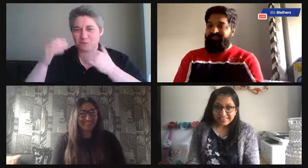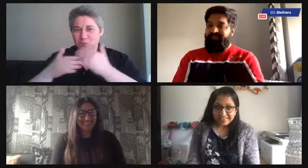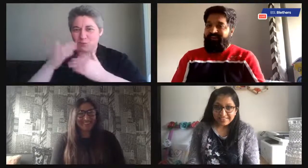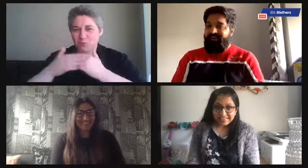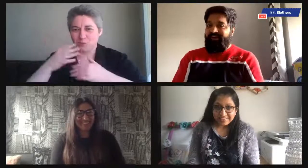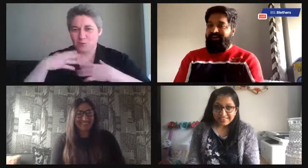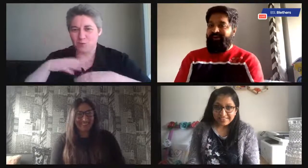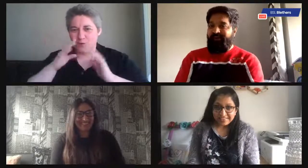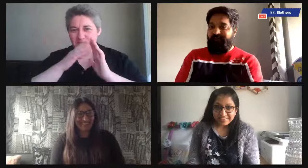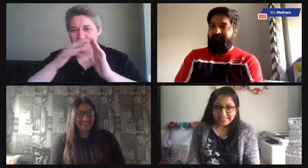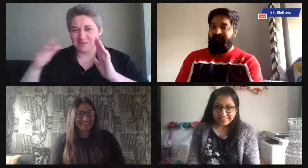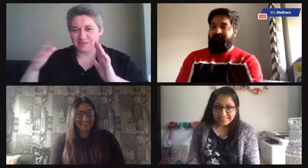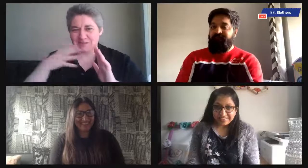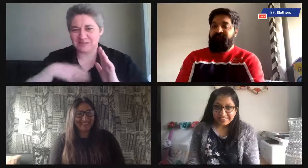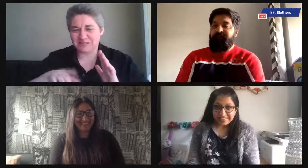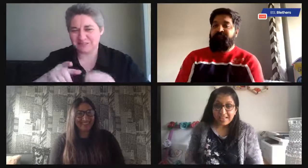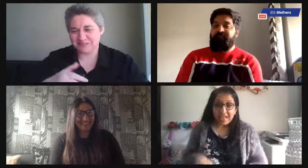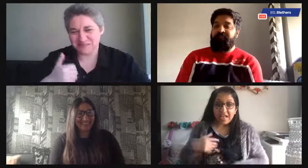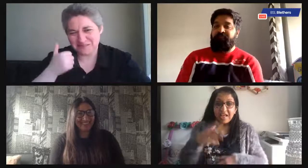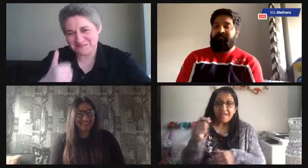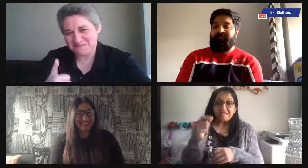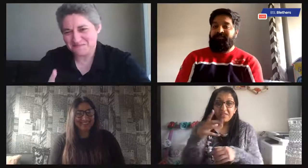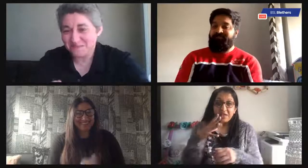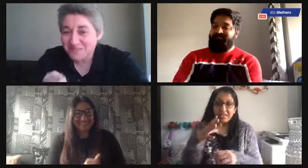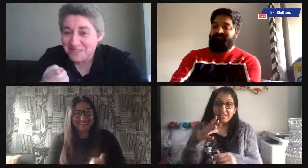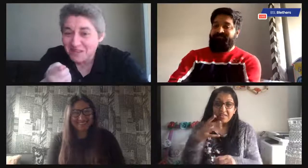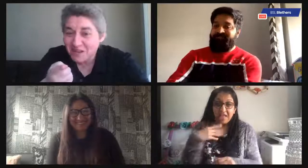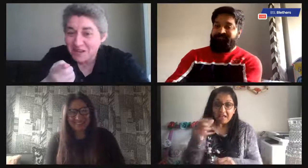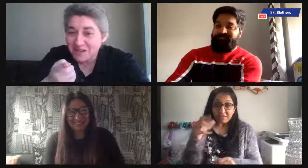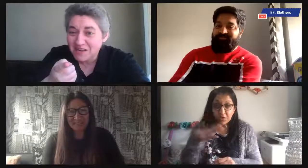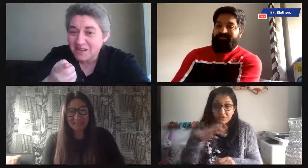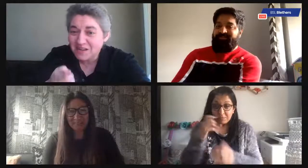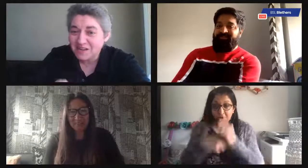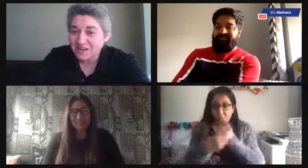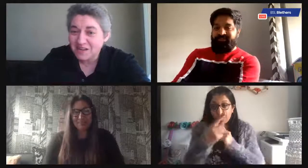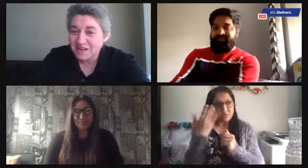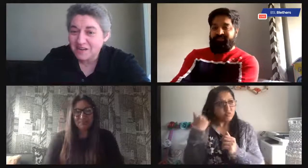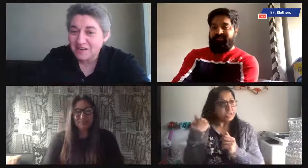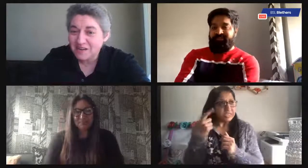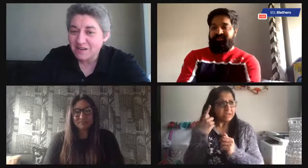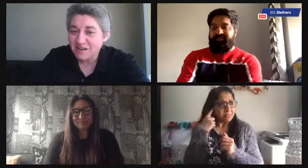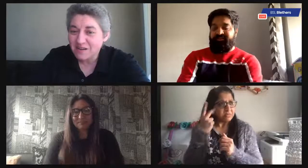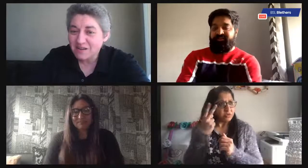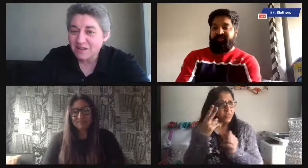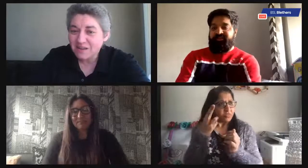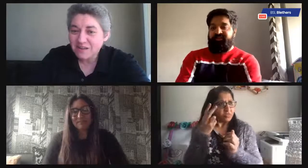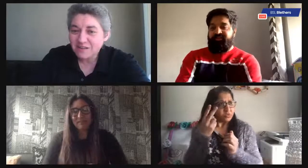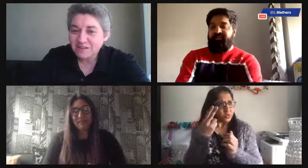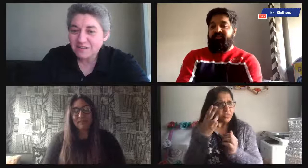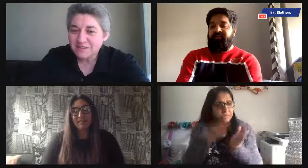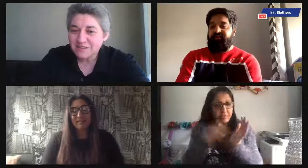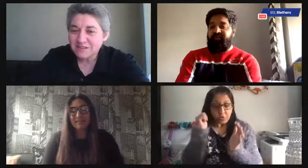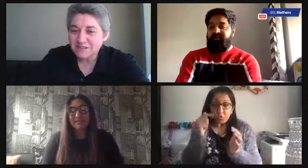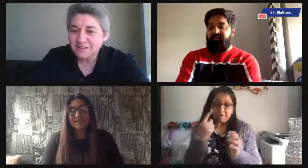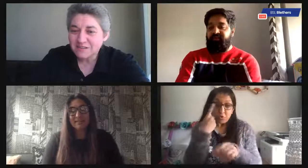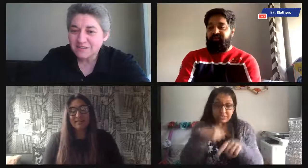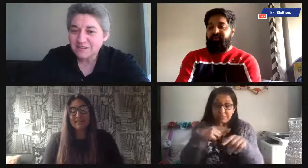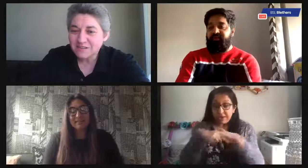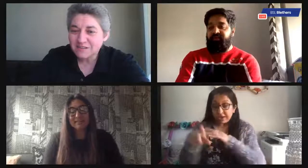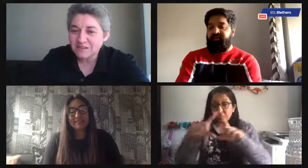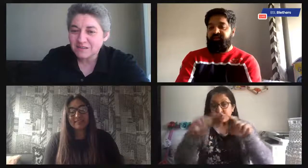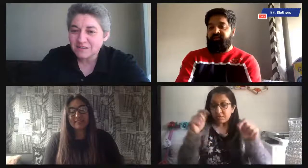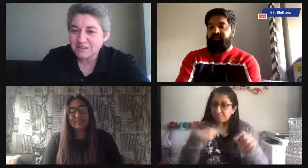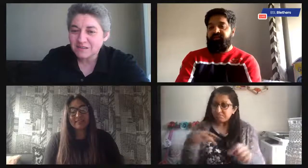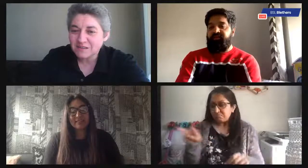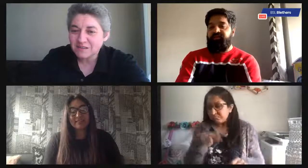Avril. Oh, you'll be looking at your wardrobe full of these beautiful vegan clothes. I have bought one